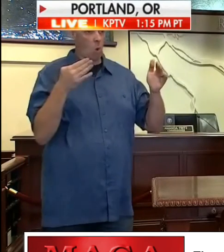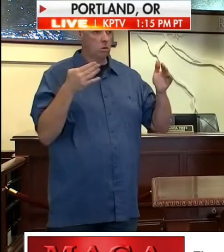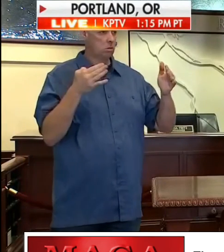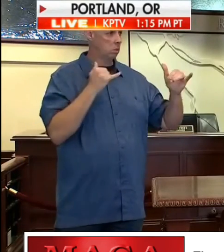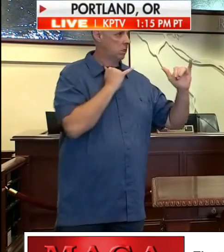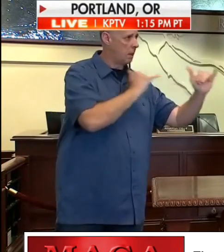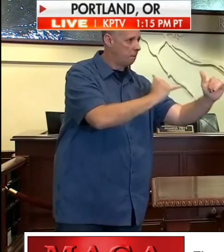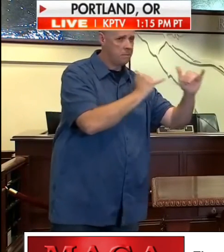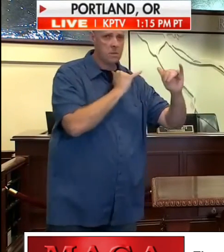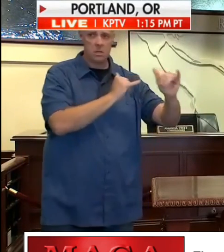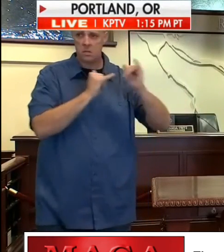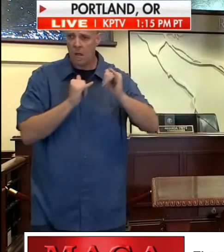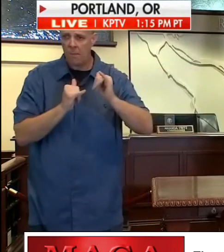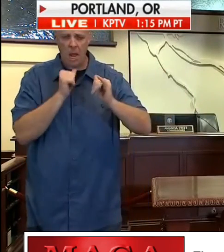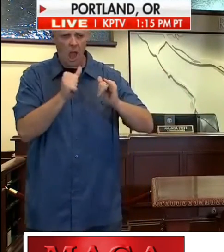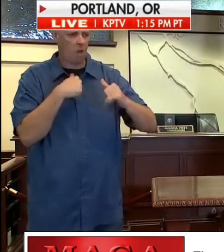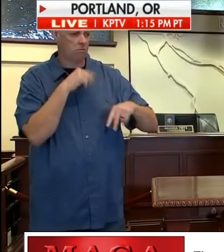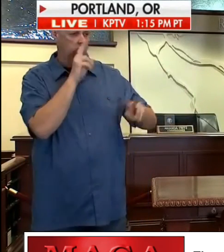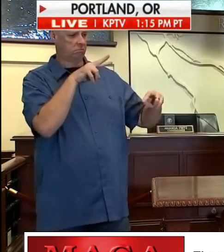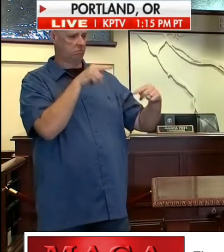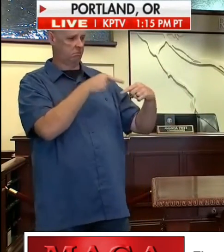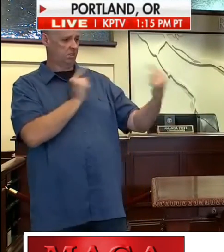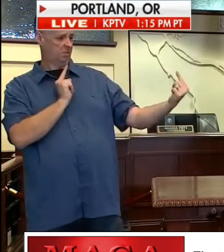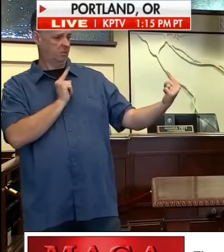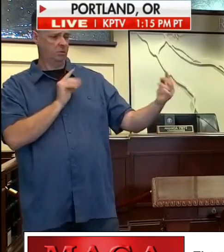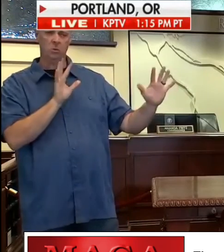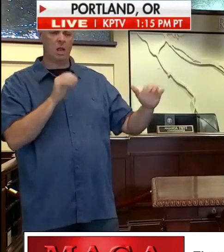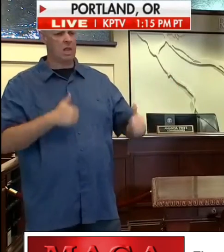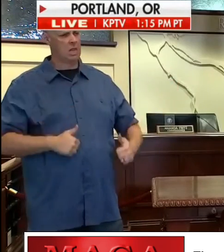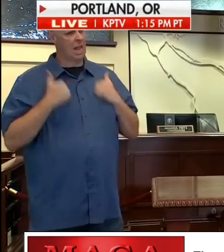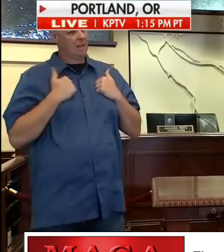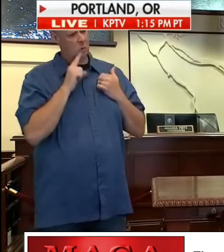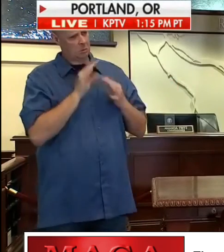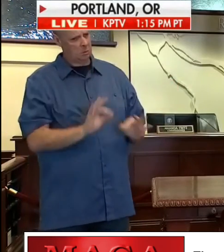common and not what divides us. Lives are at stake.